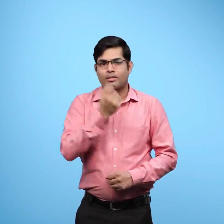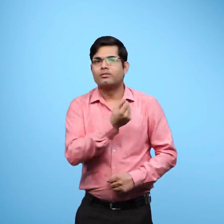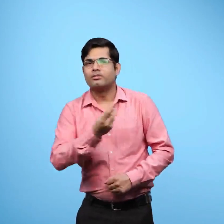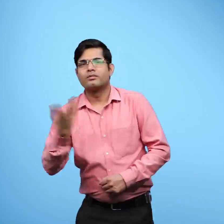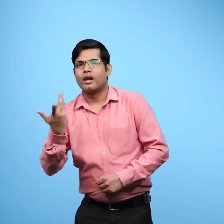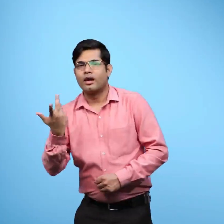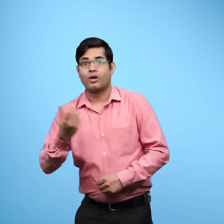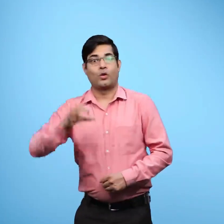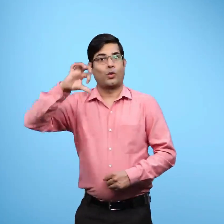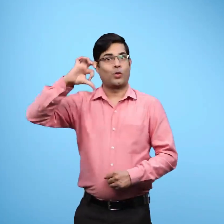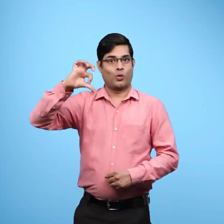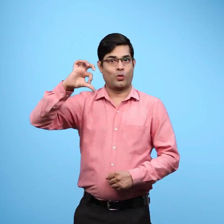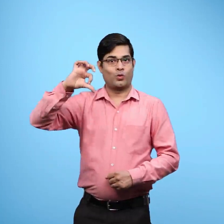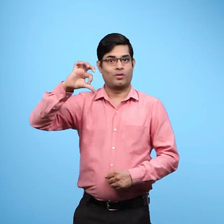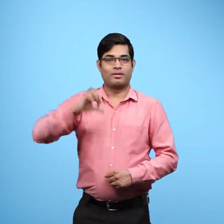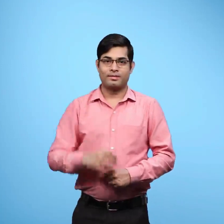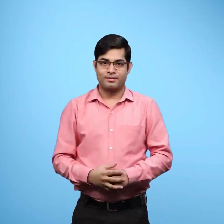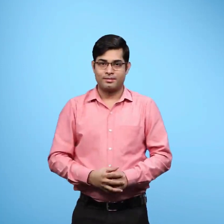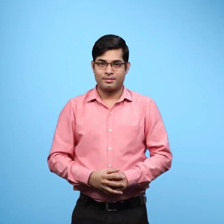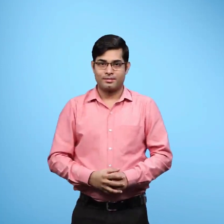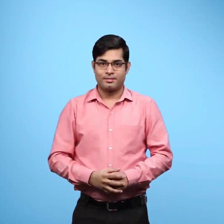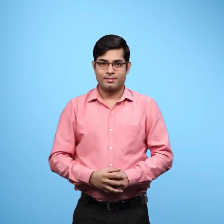There are 9 females in the picture.